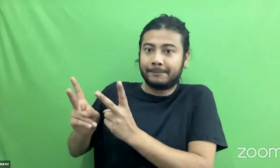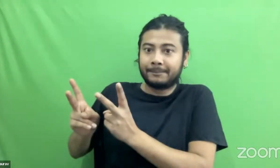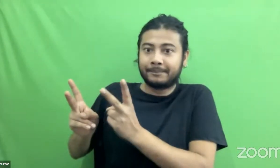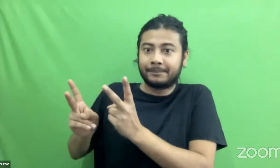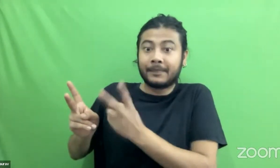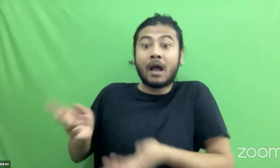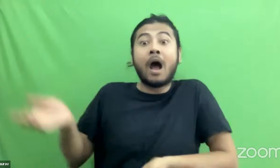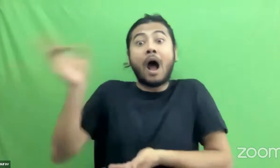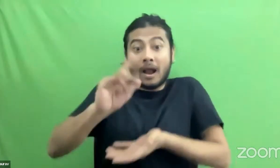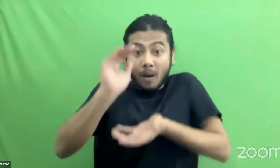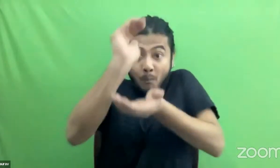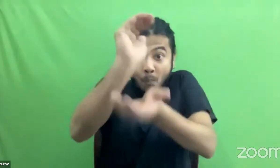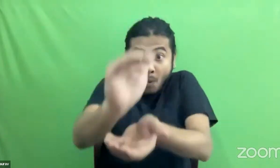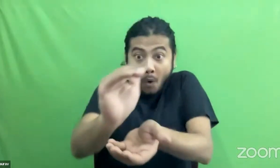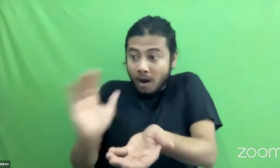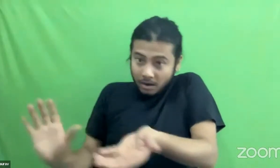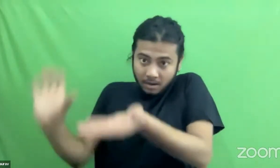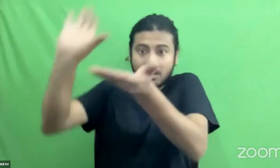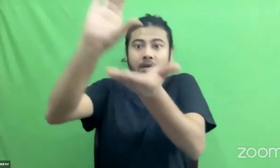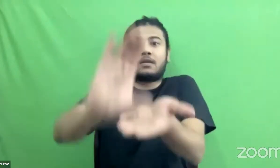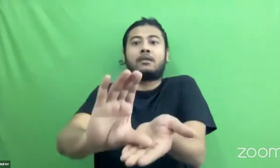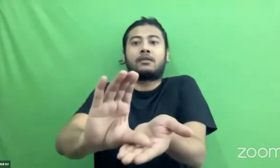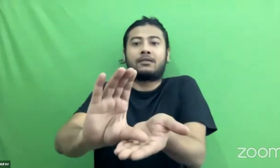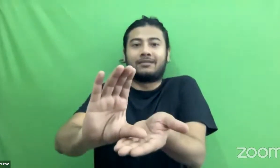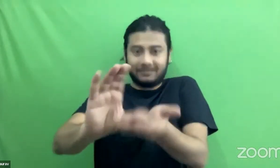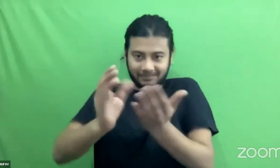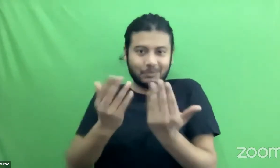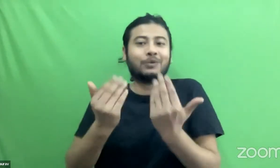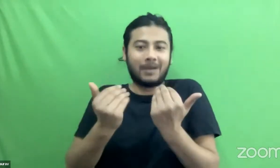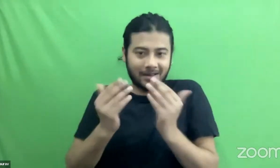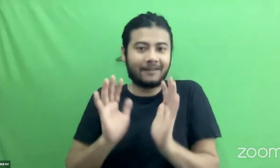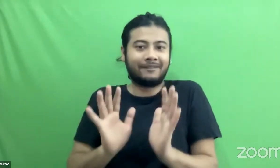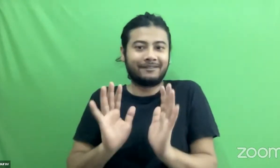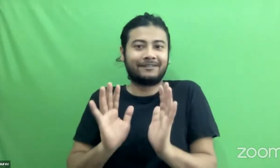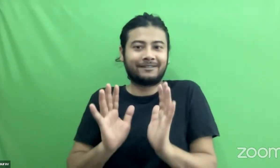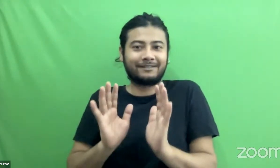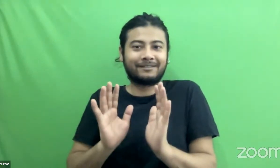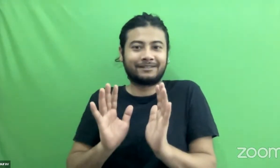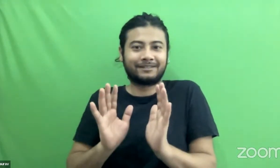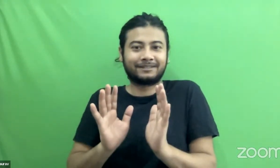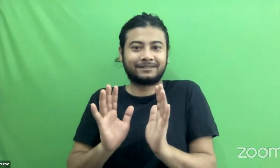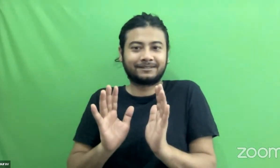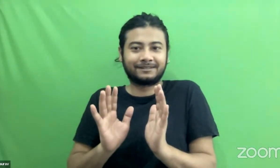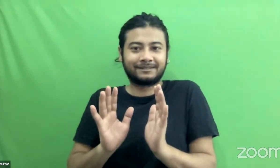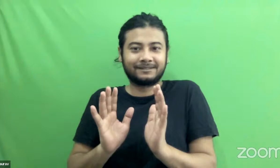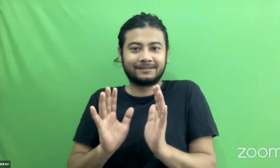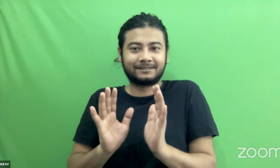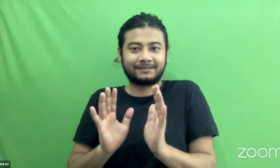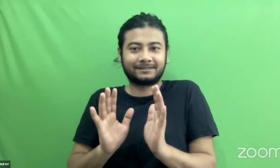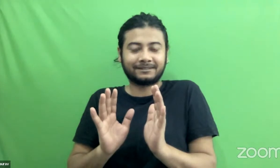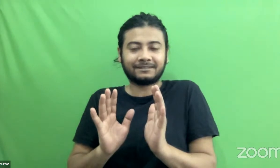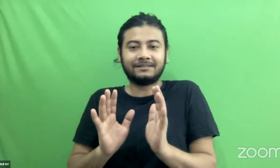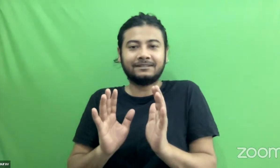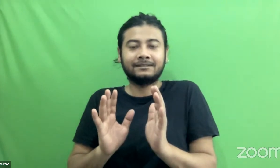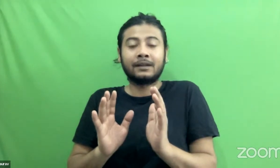high qualification you have done, that will all be zero in the next birth. But when you're talking about bhakti, when we are talking